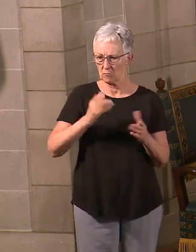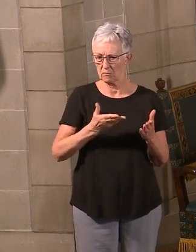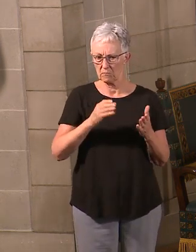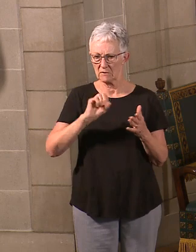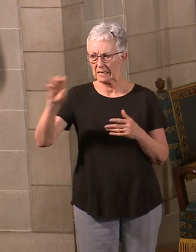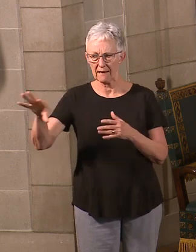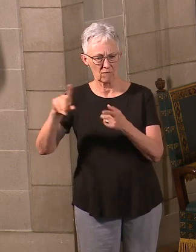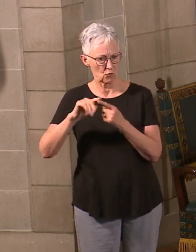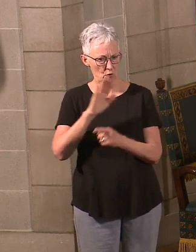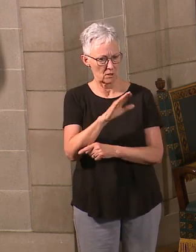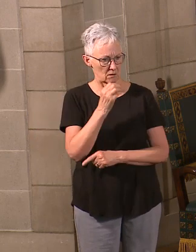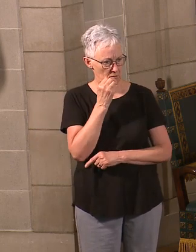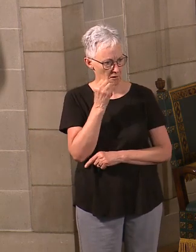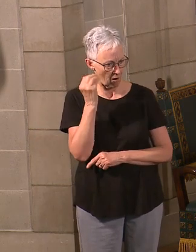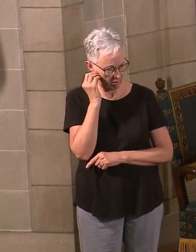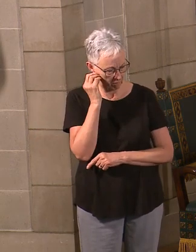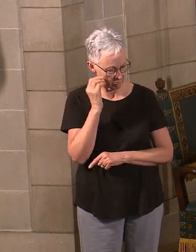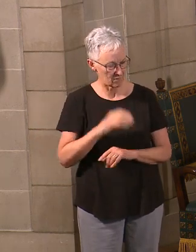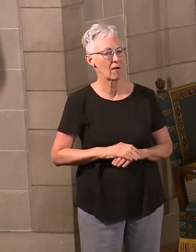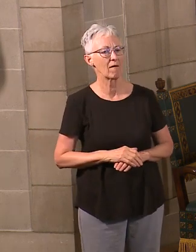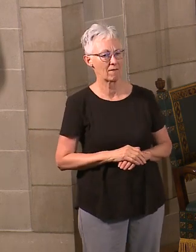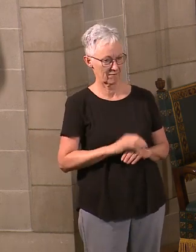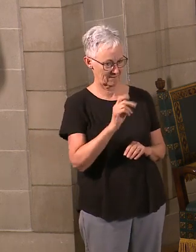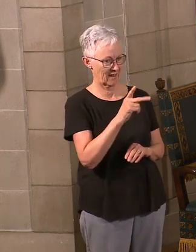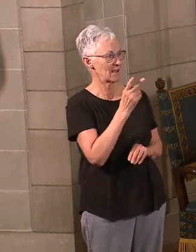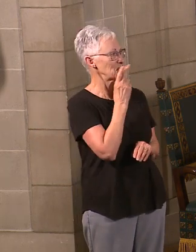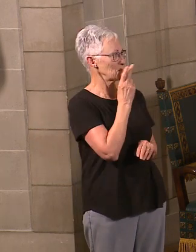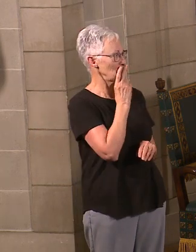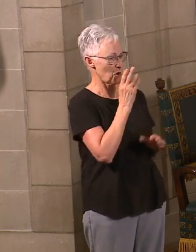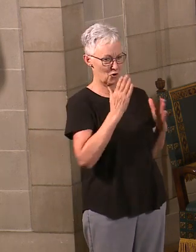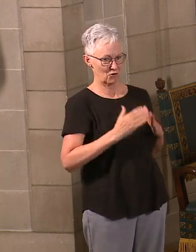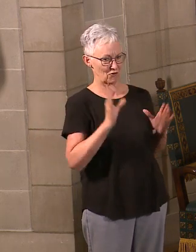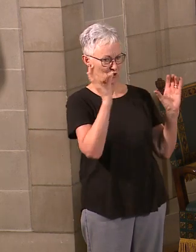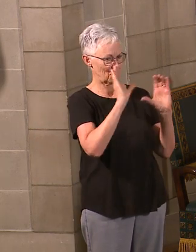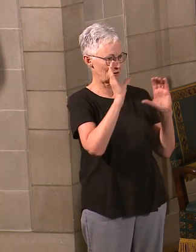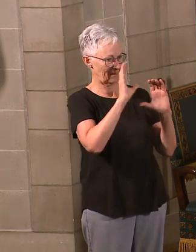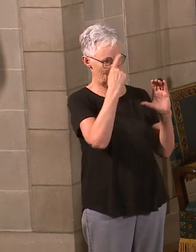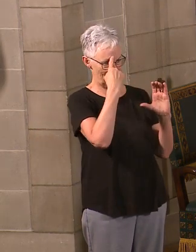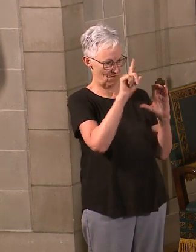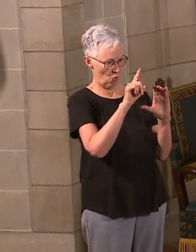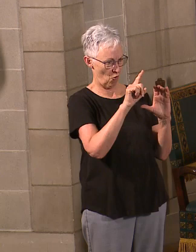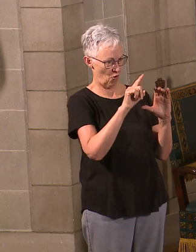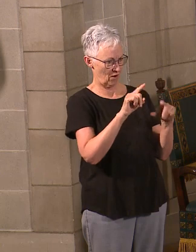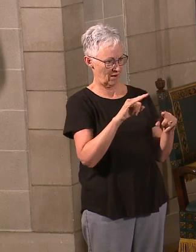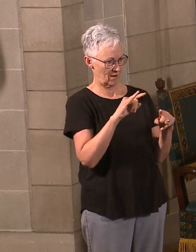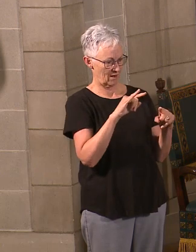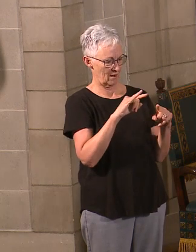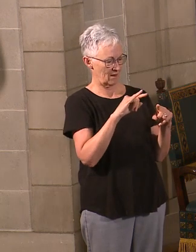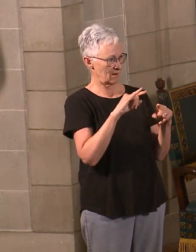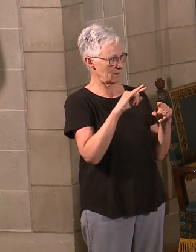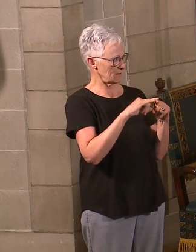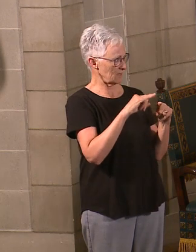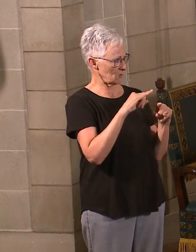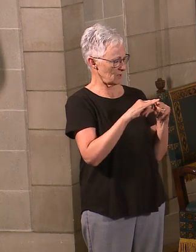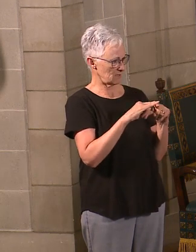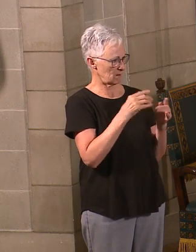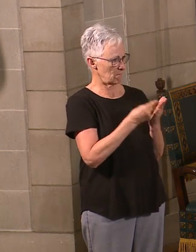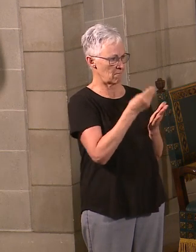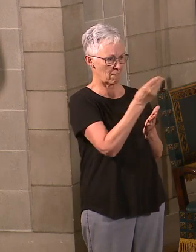was, a smoker was looking to get cigarette deliveries, but apparently that's not allowable in state law or even to bring it out to the curbside.